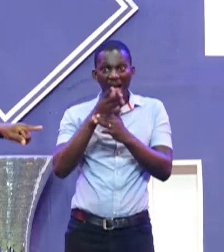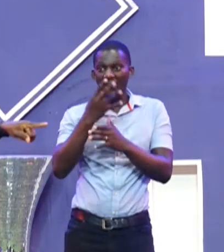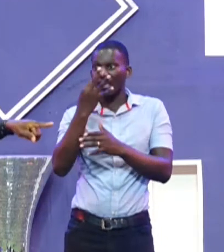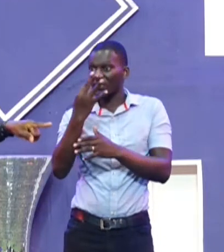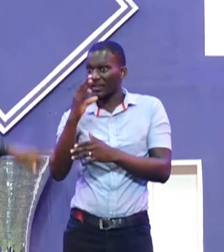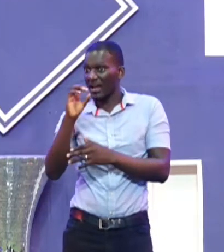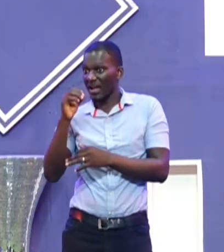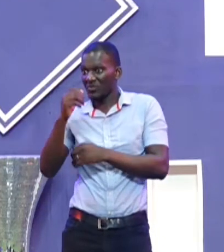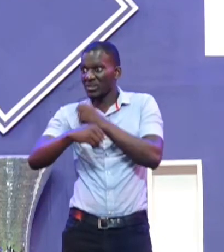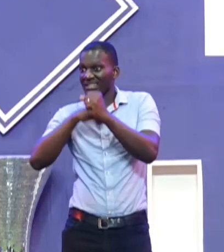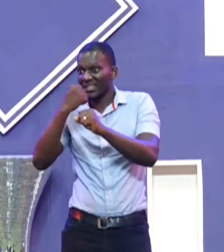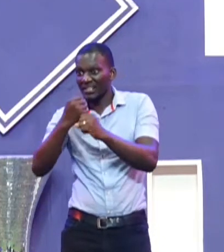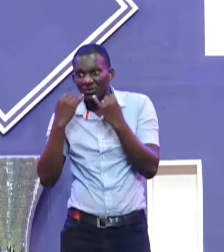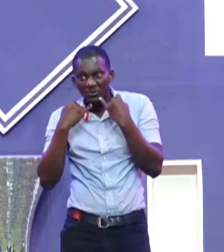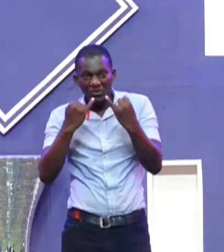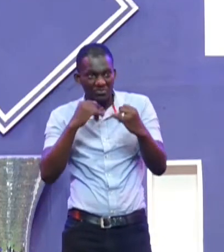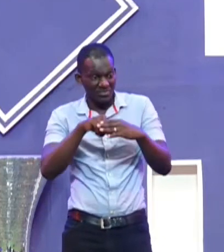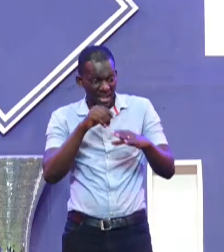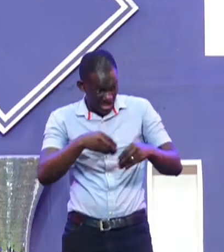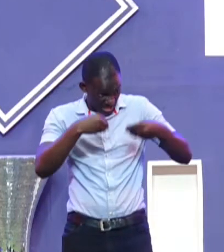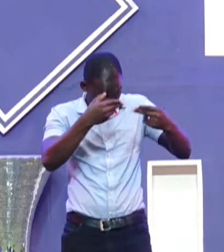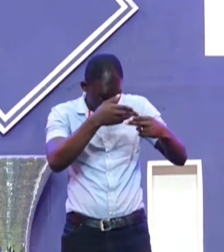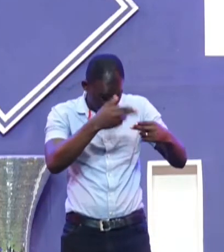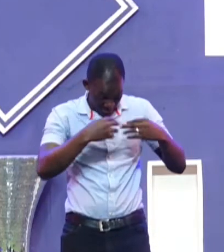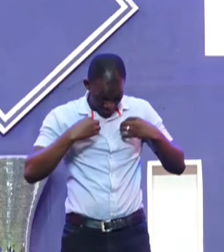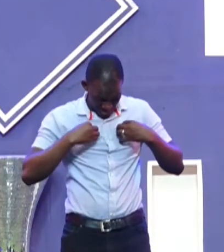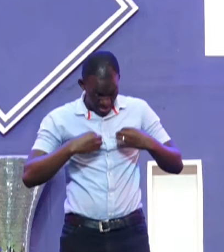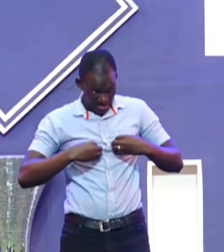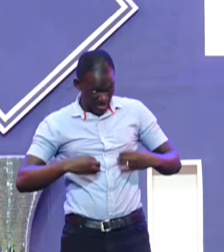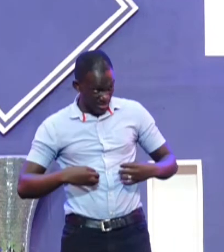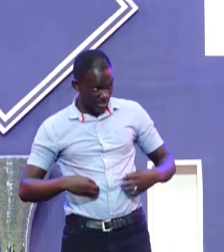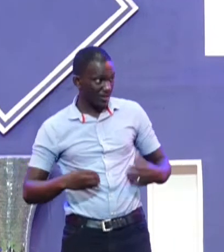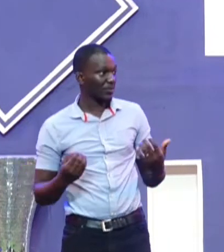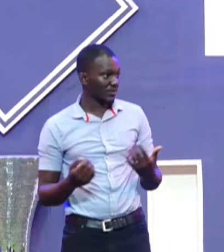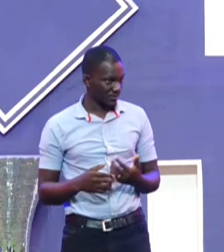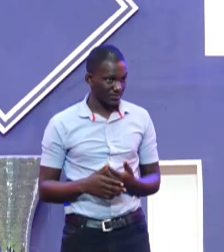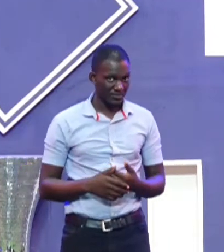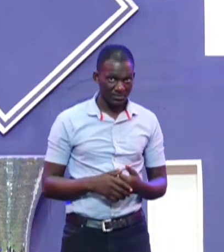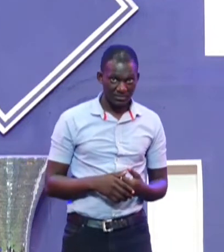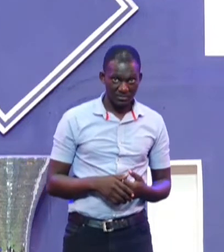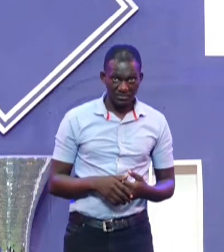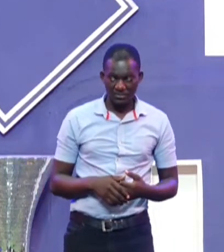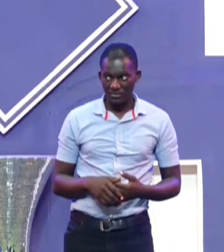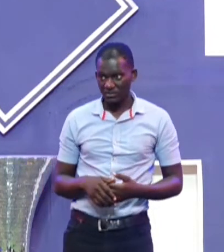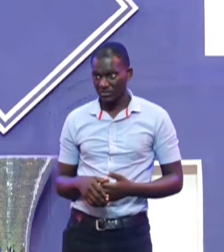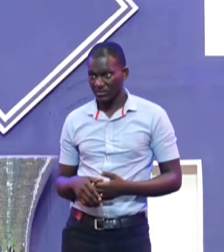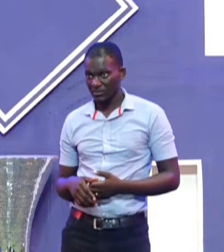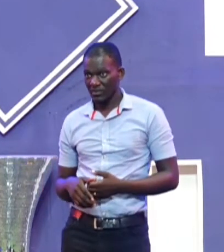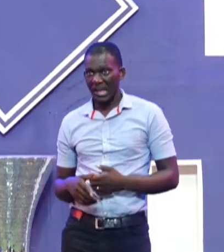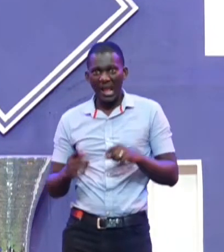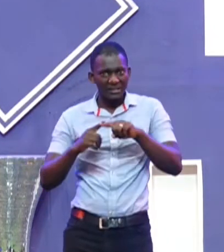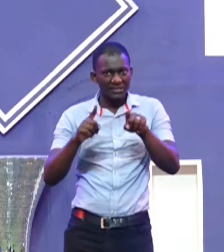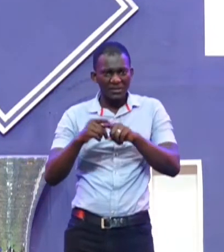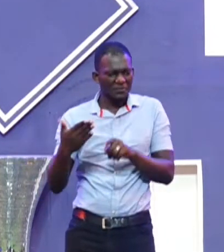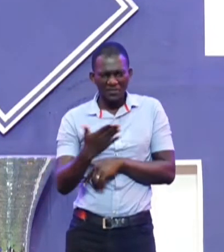That even if you bring it back after 300 years, he can tell you that that one is called a